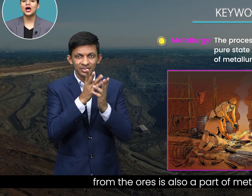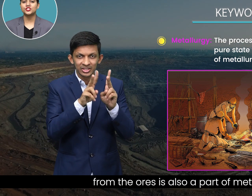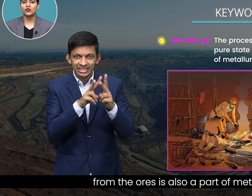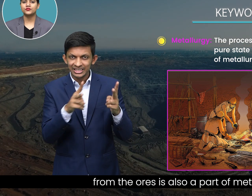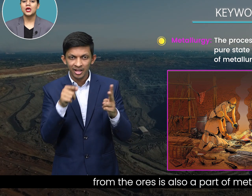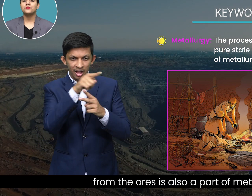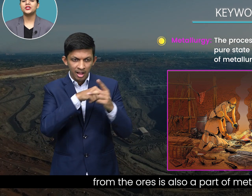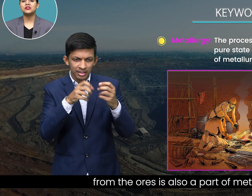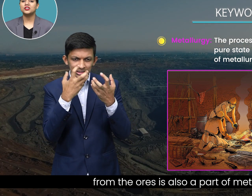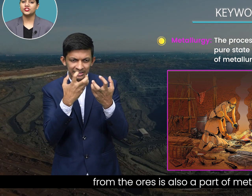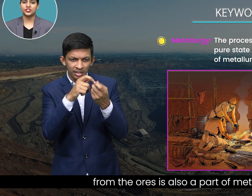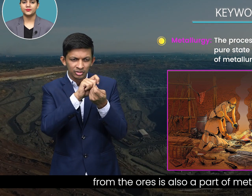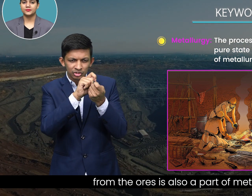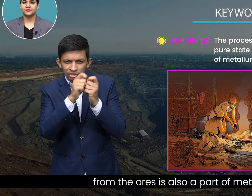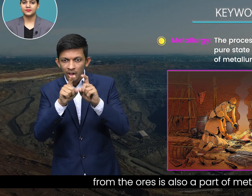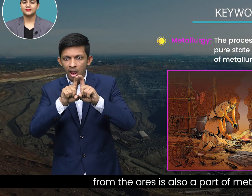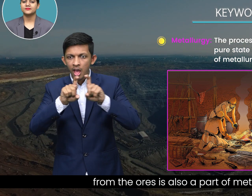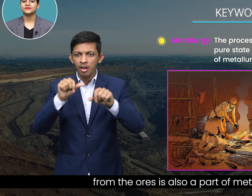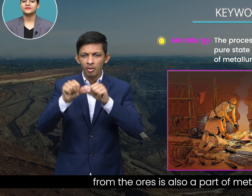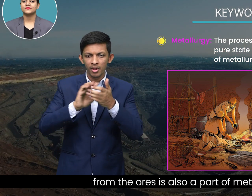a part of metallurgy.